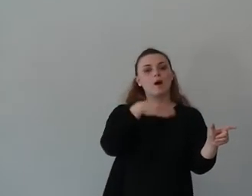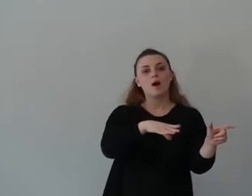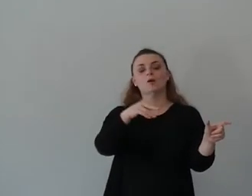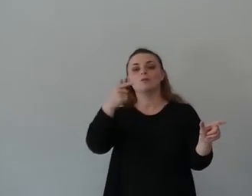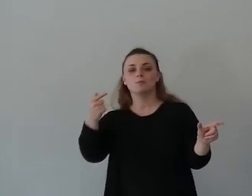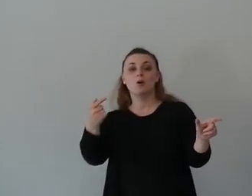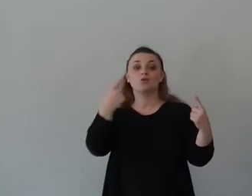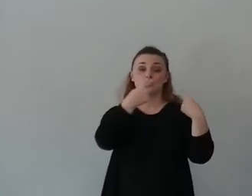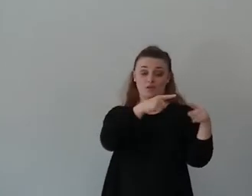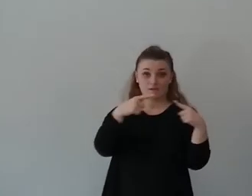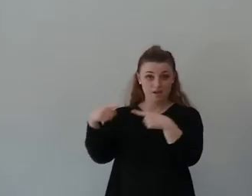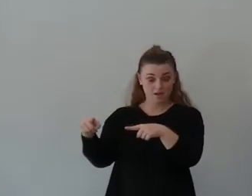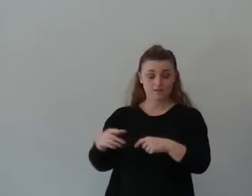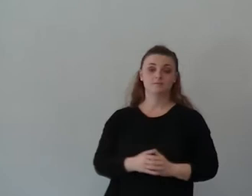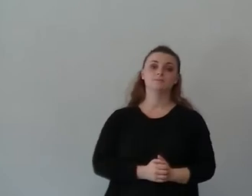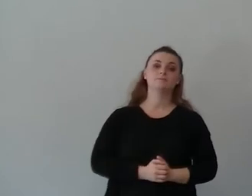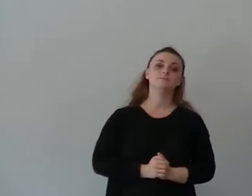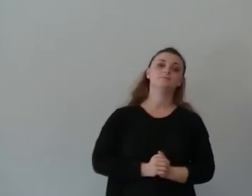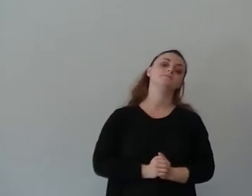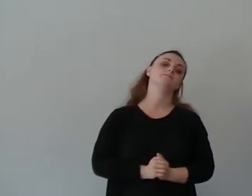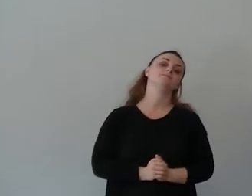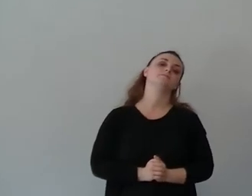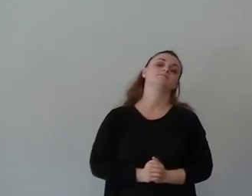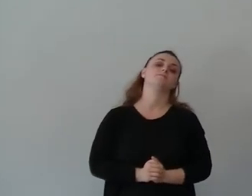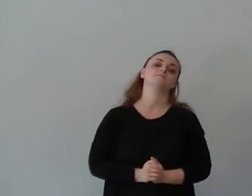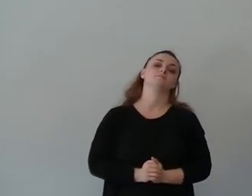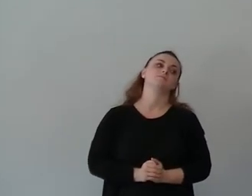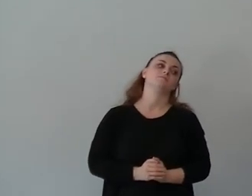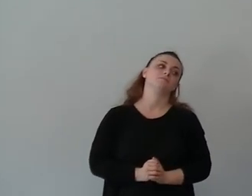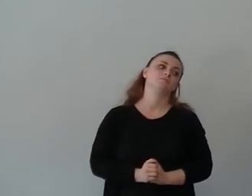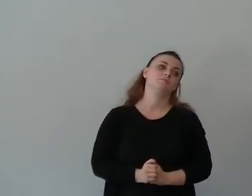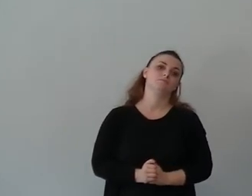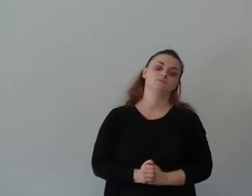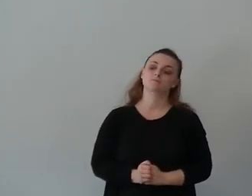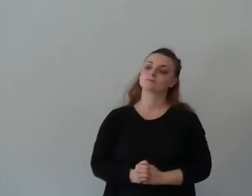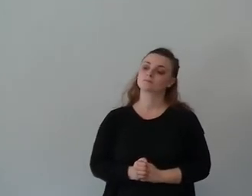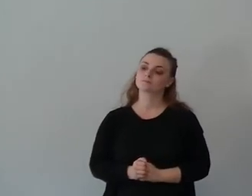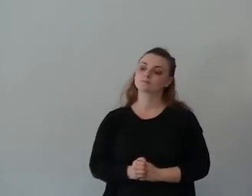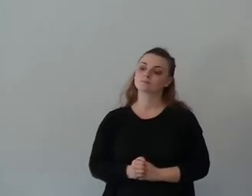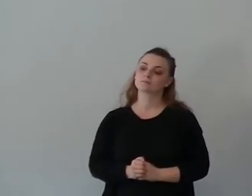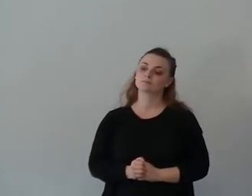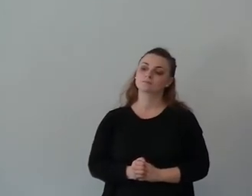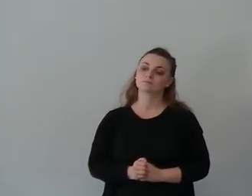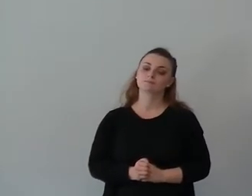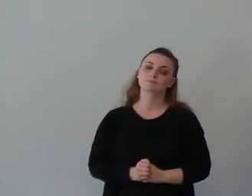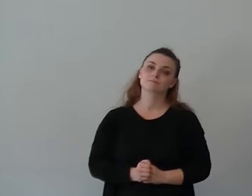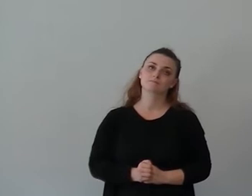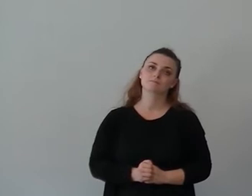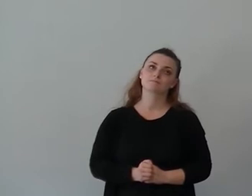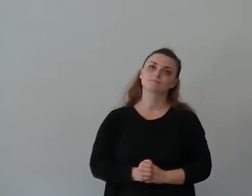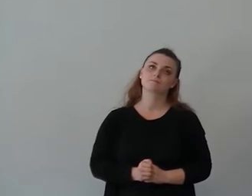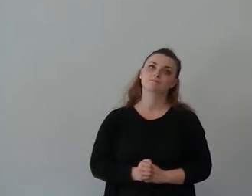recently changed the work that He is preparing. Per me recentemente Dio